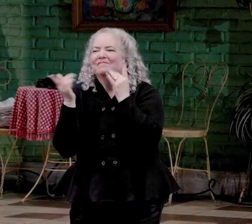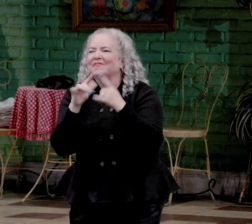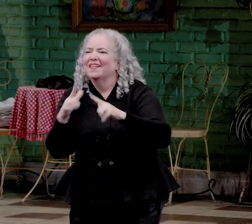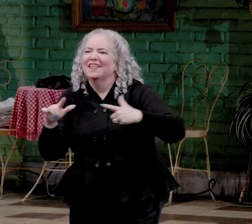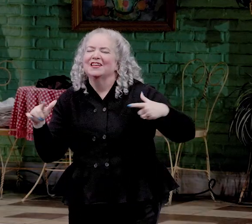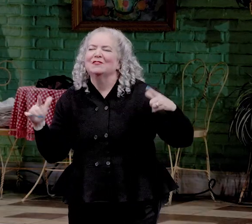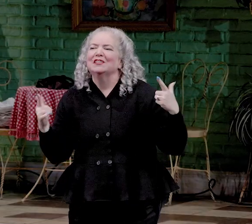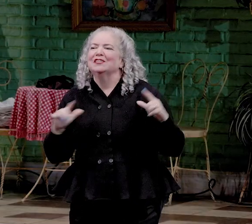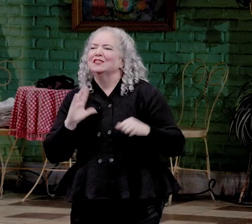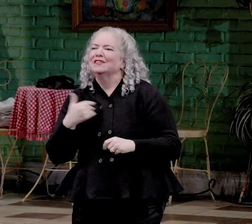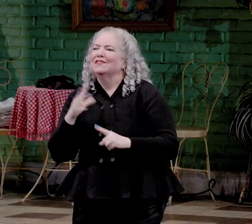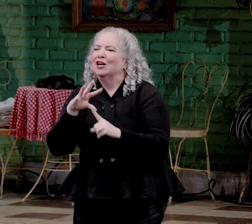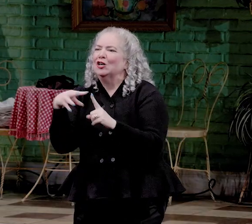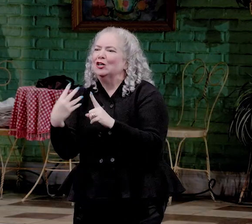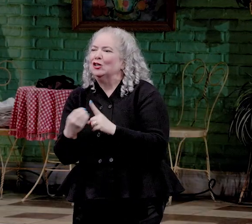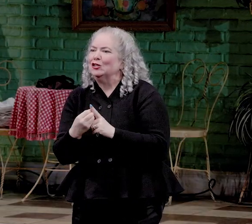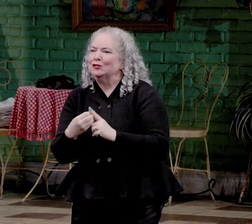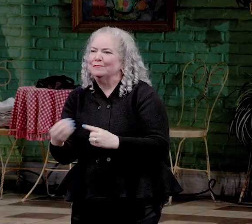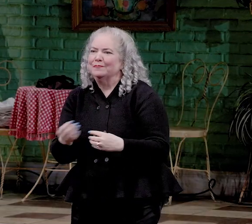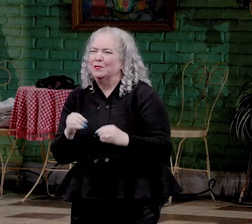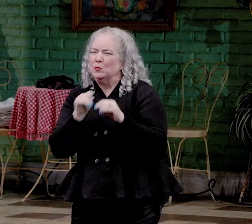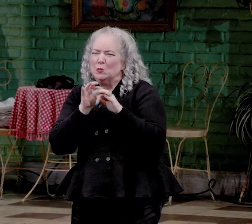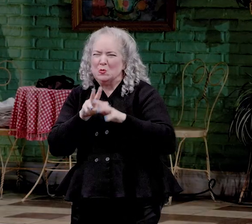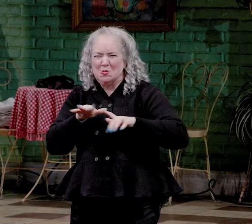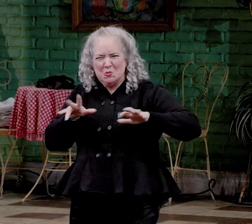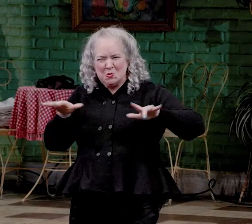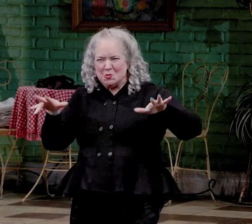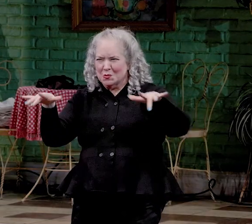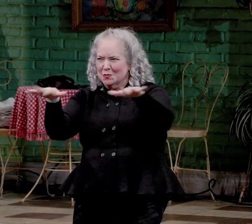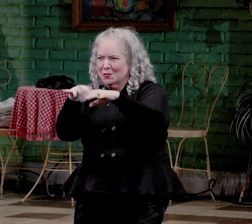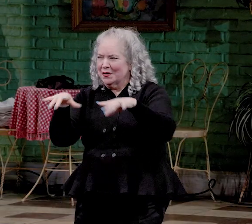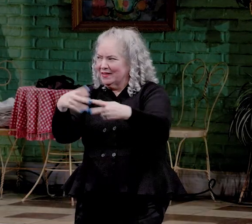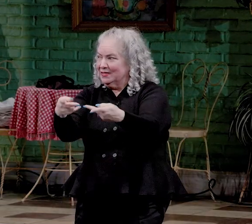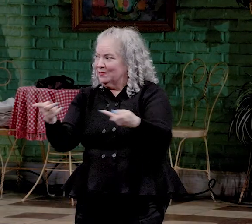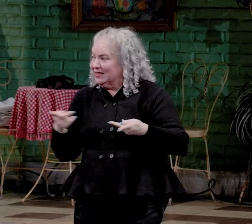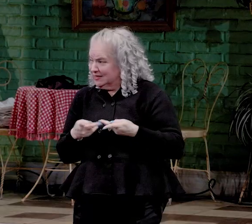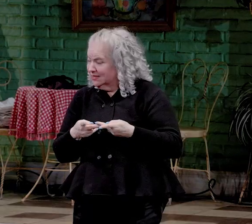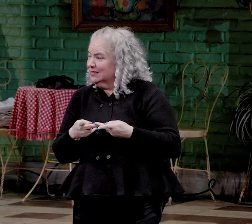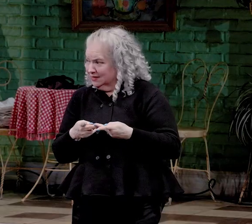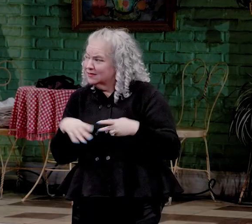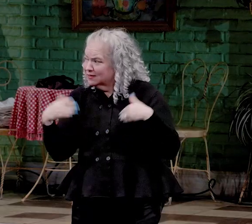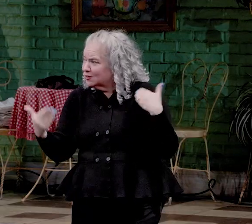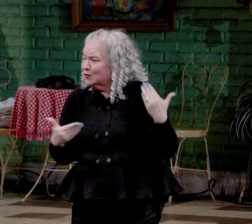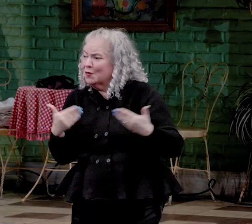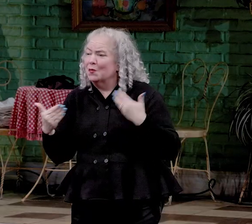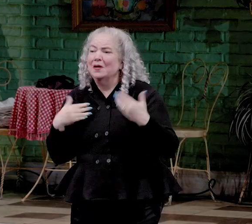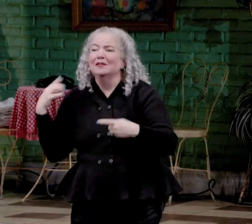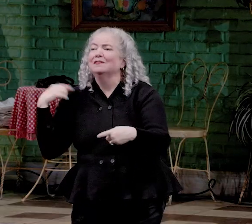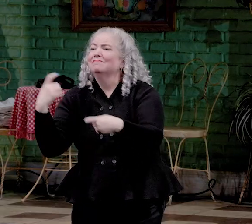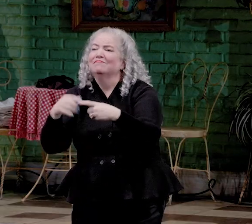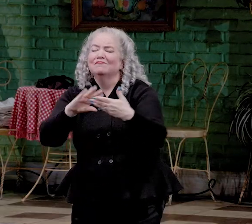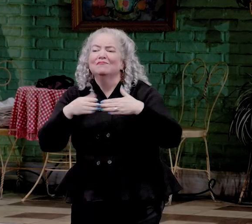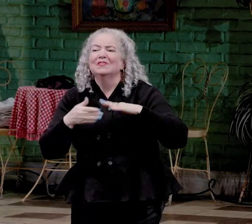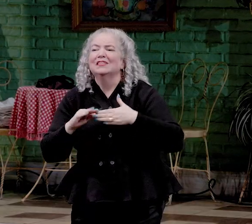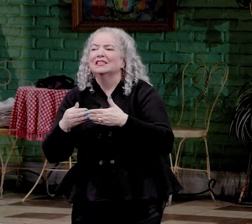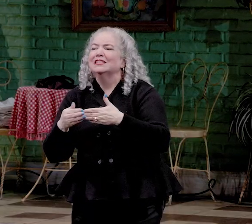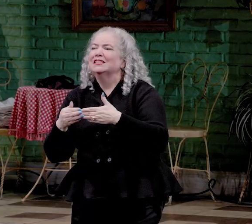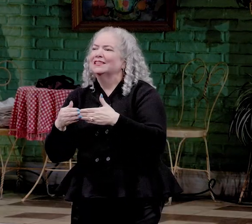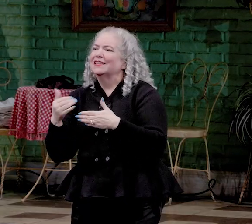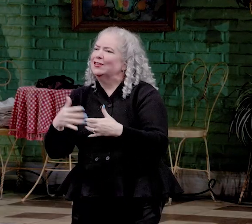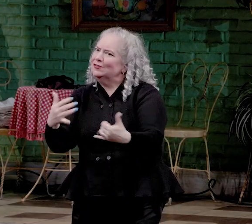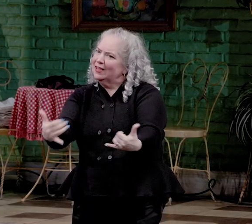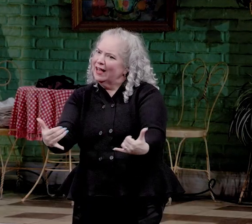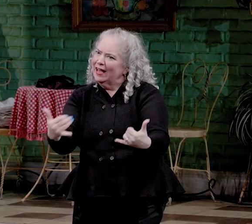The smells, the flavor, the languages of our culture permeated this space. And it welcomed Latino communities